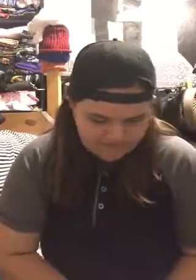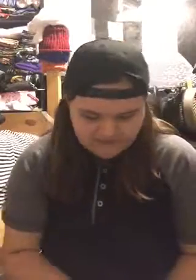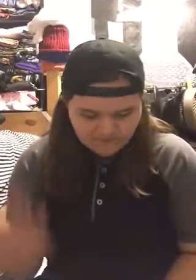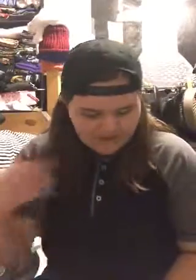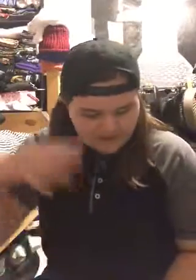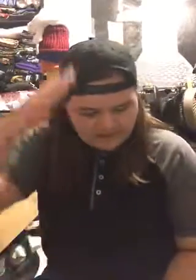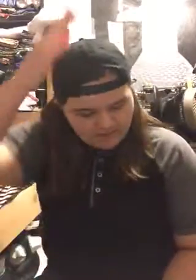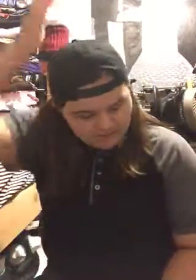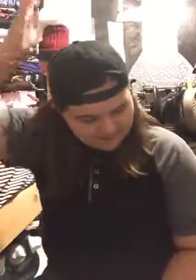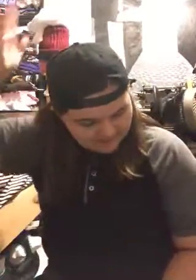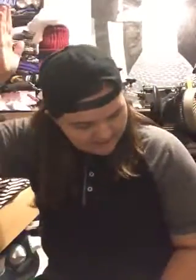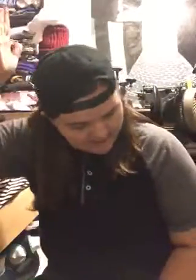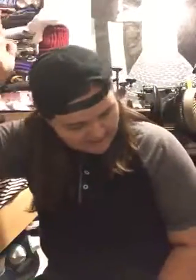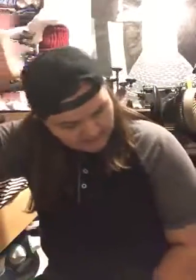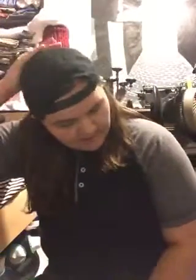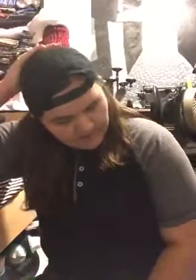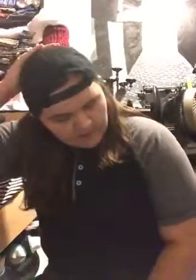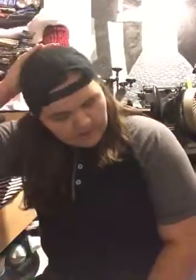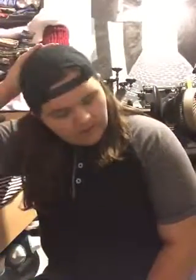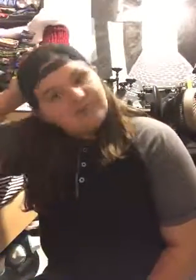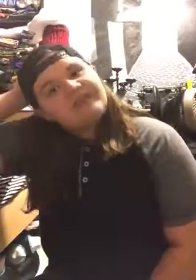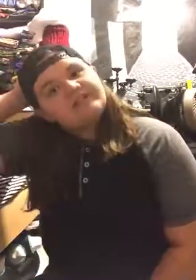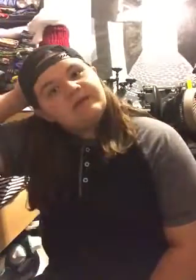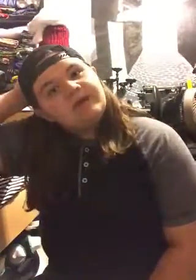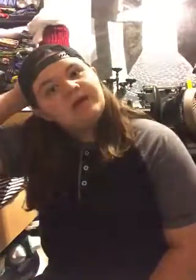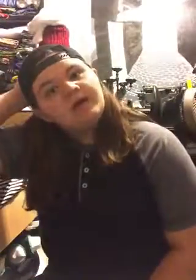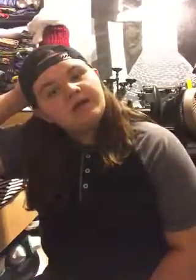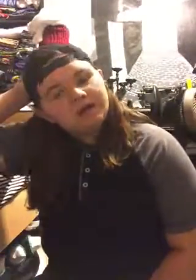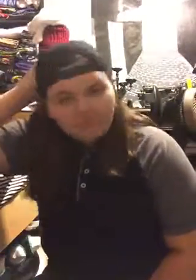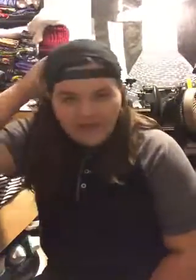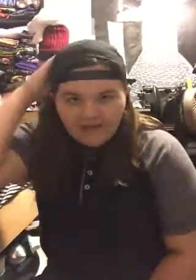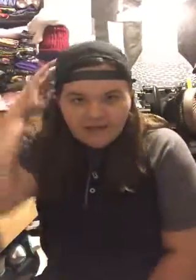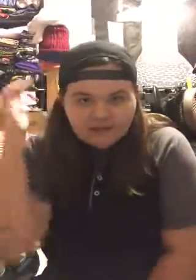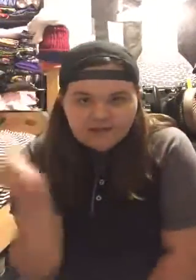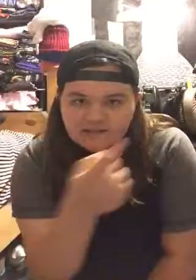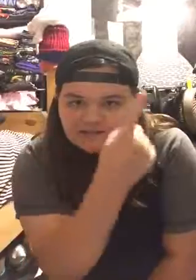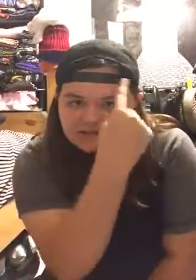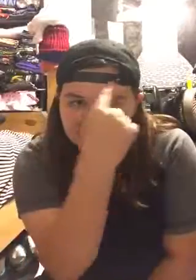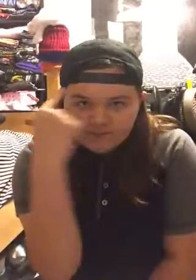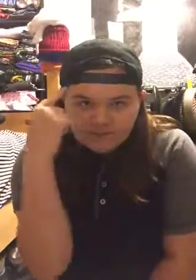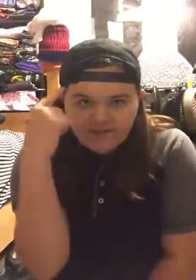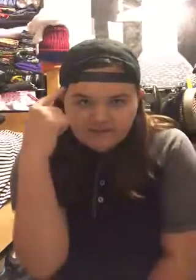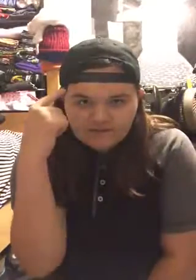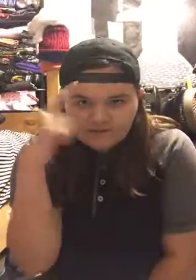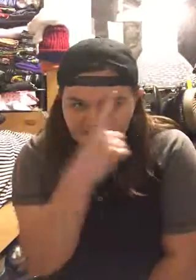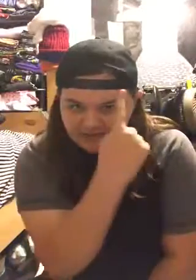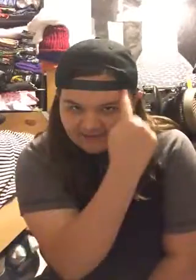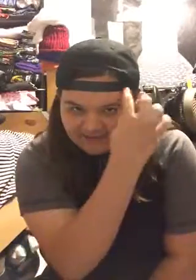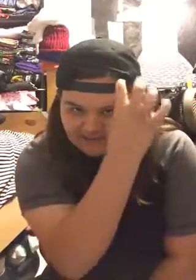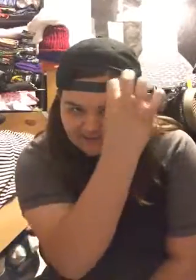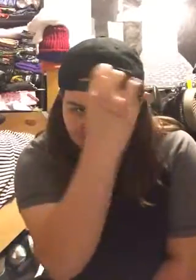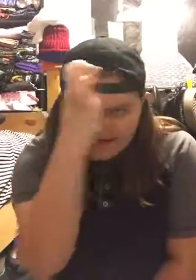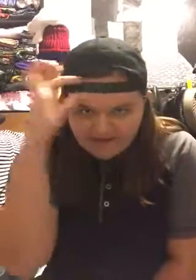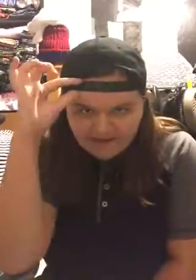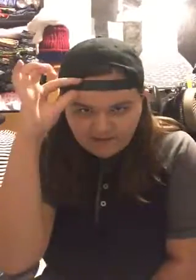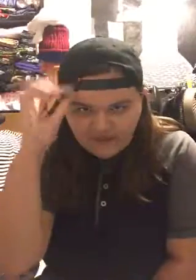signs are forgotten and things like that. Black sheep. Black is across your head, like there's this black band on my